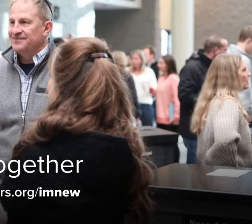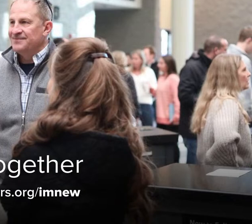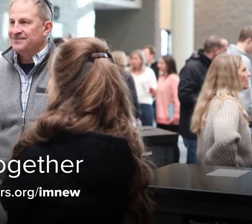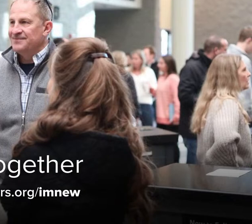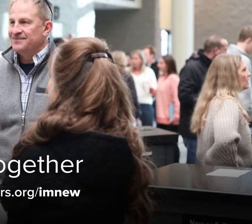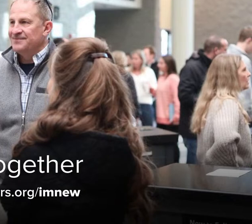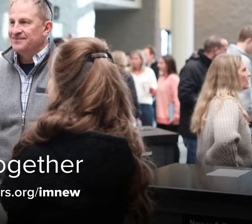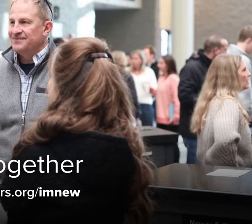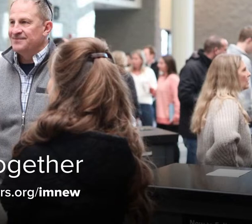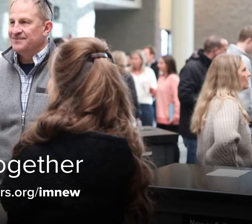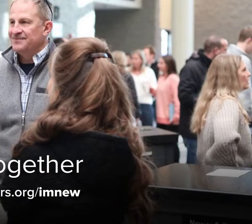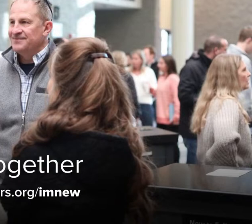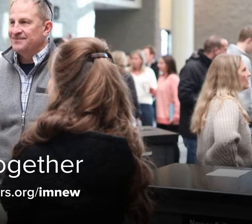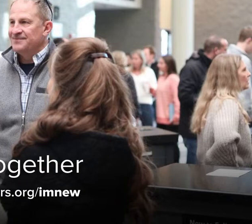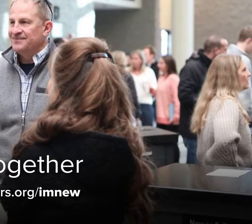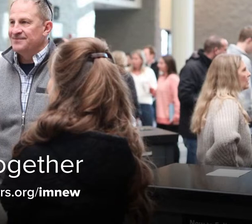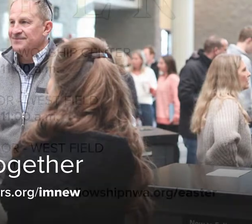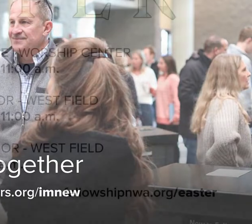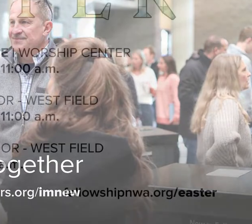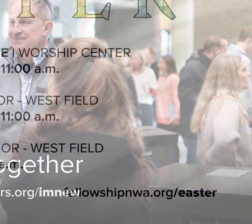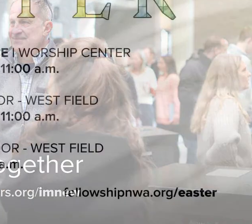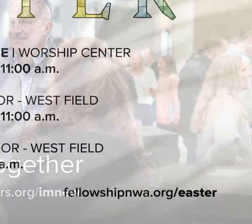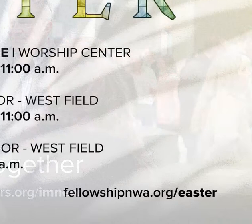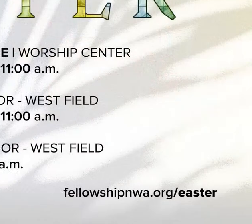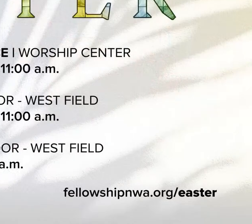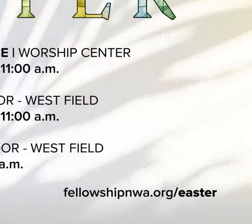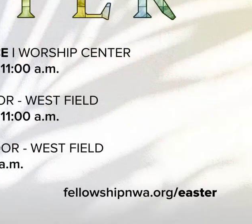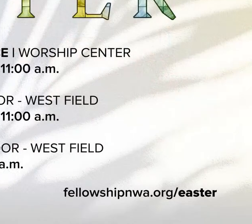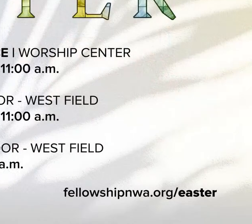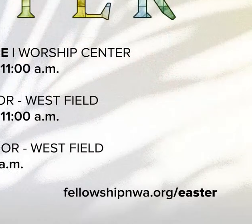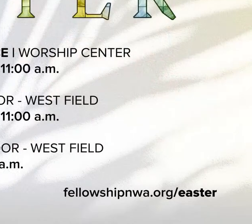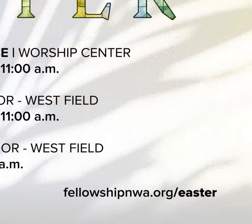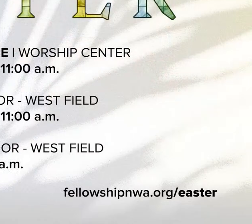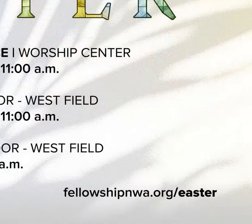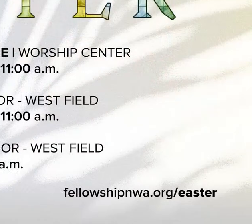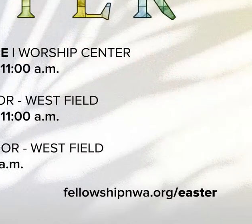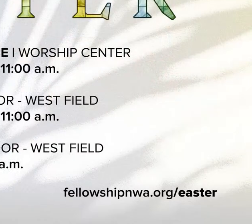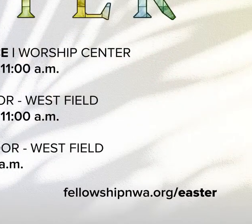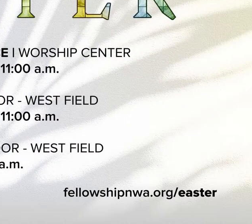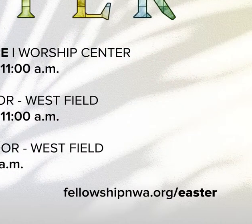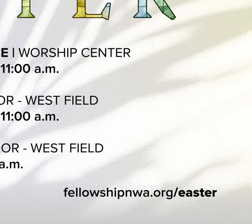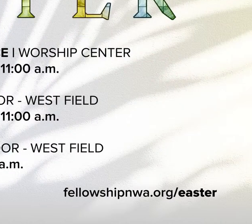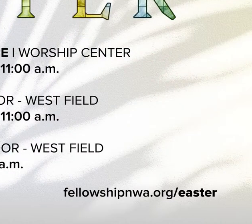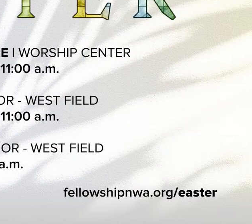It is finished, Christ is overcome.